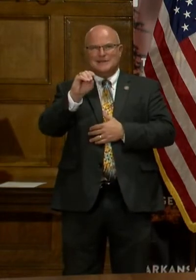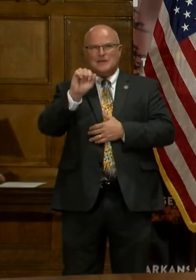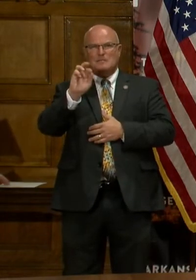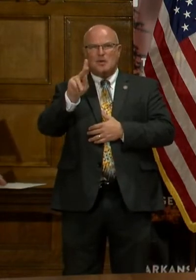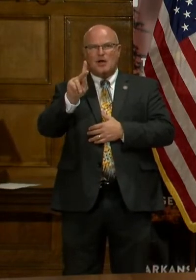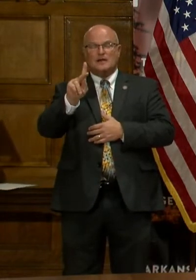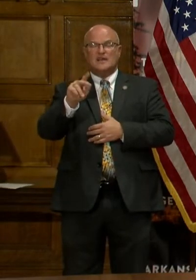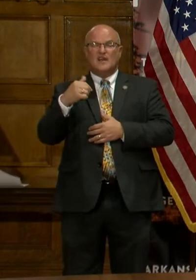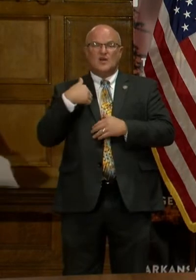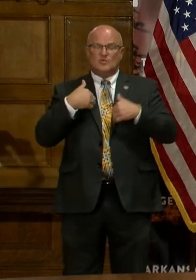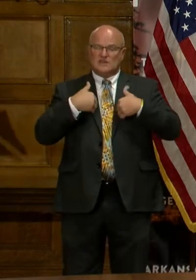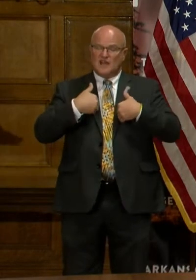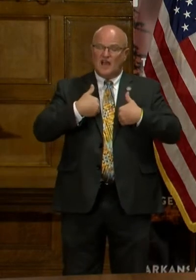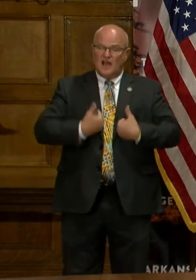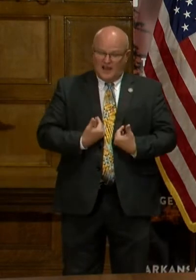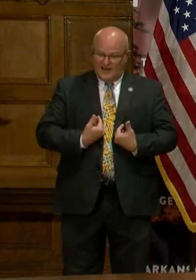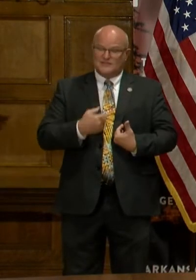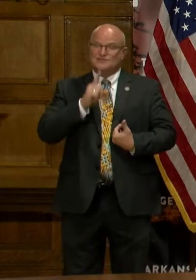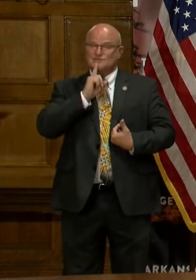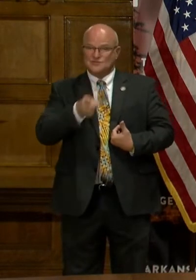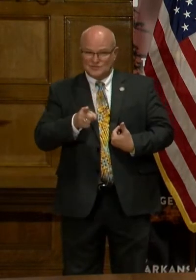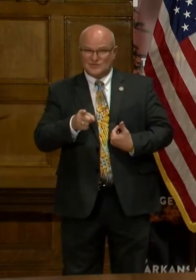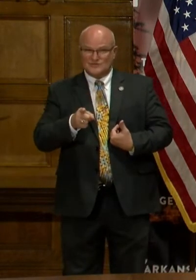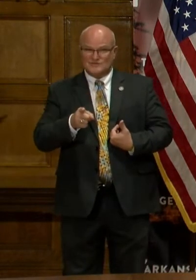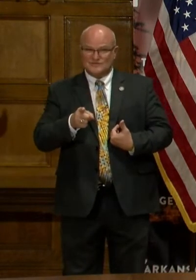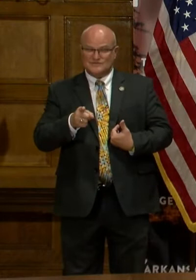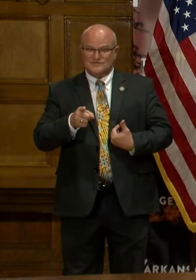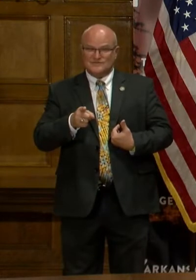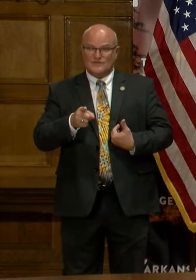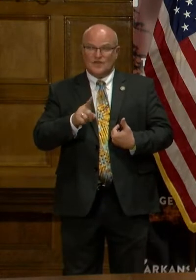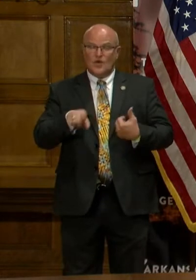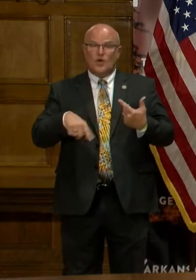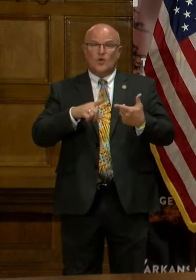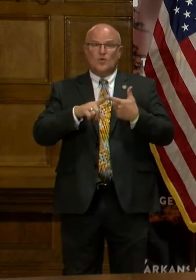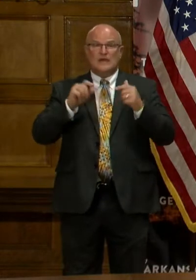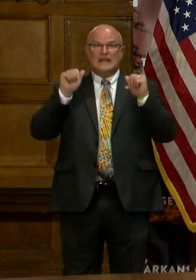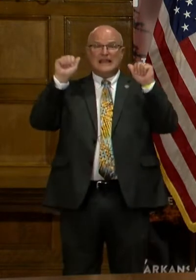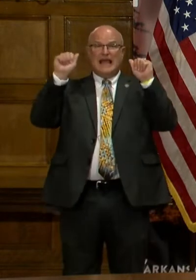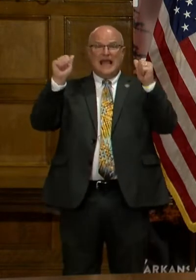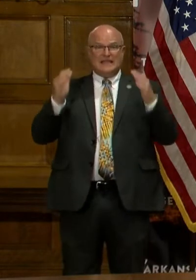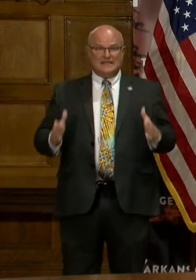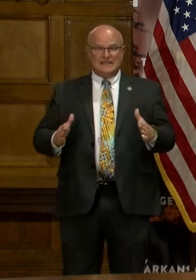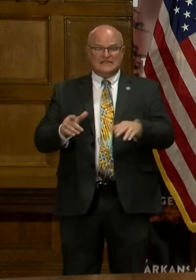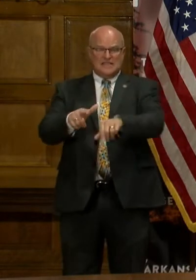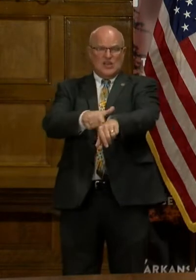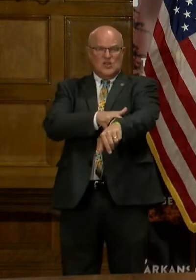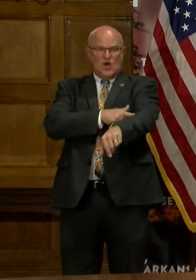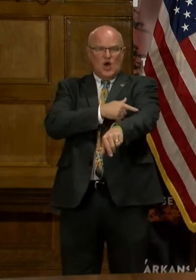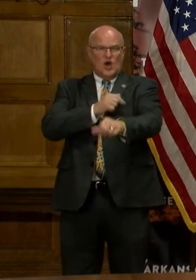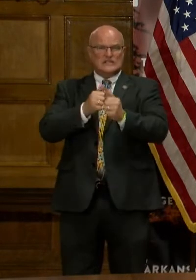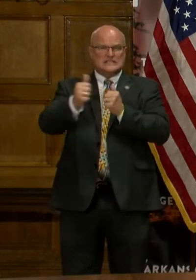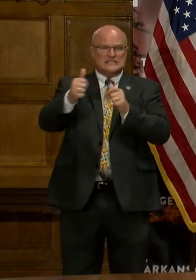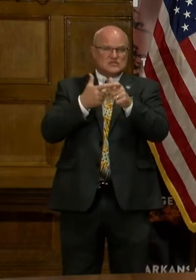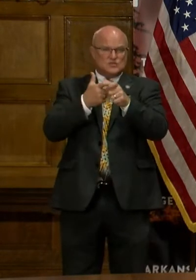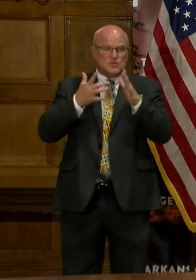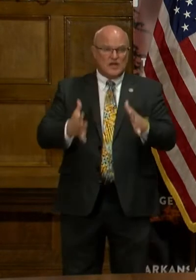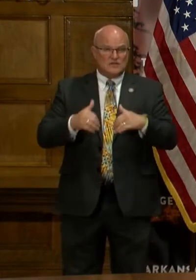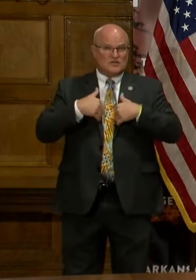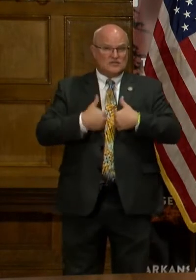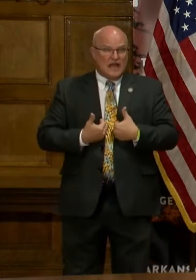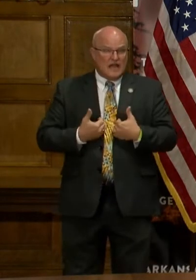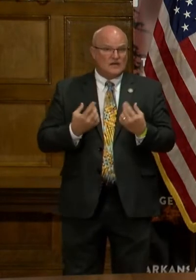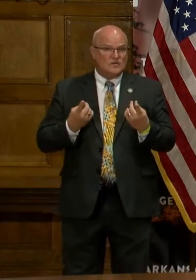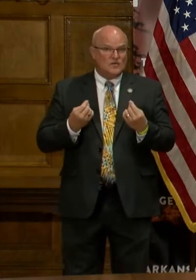weary and fatigued and tired. When athletes and long-distance runners are fatigued and